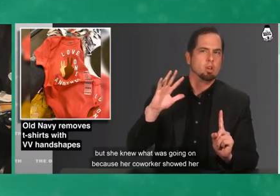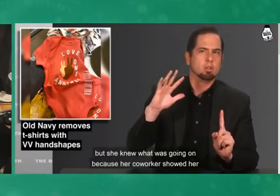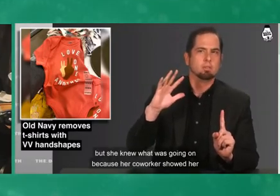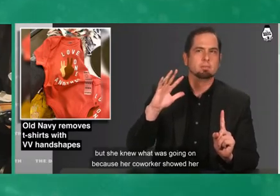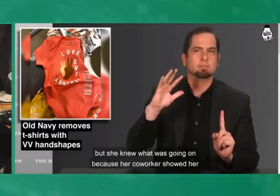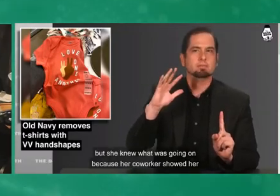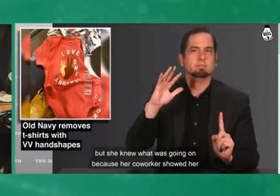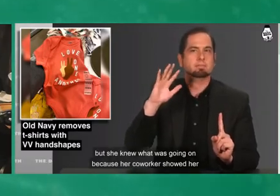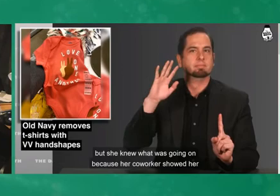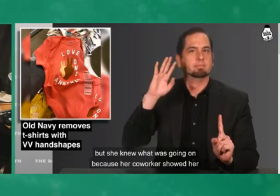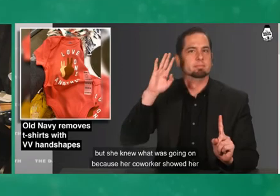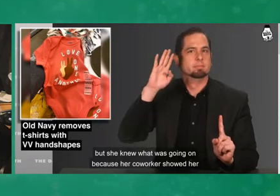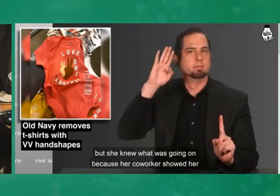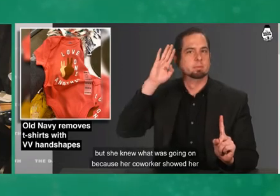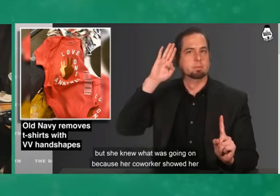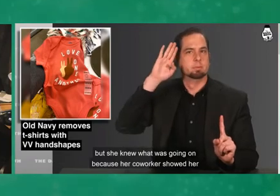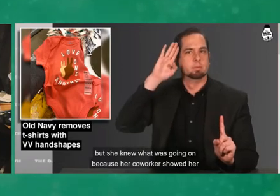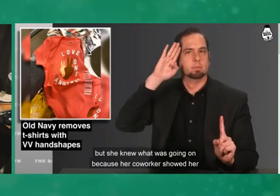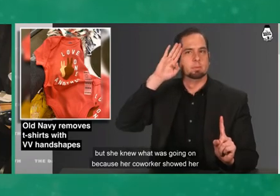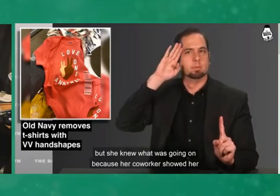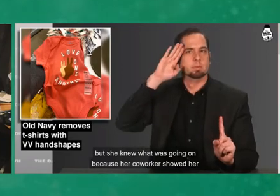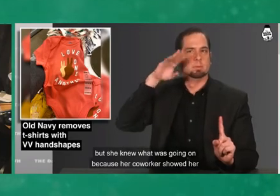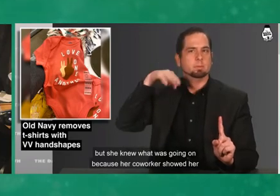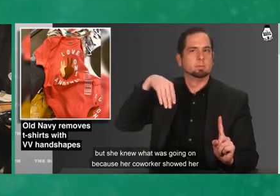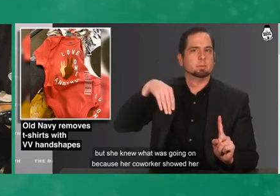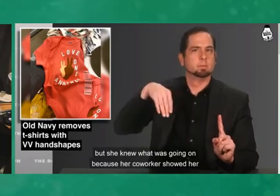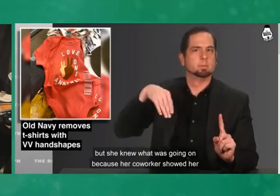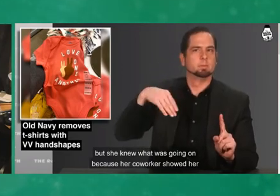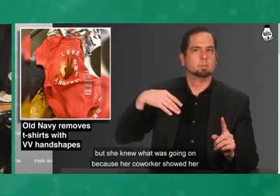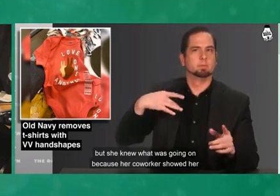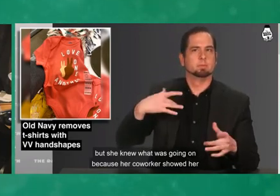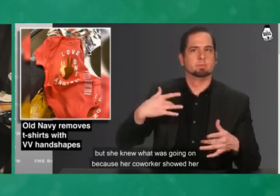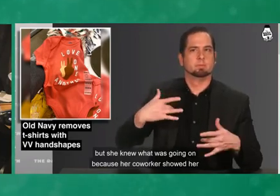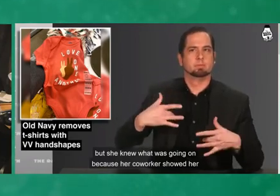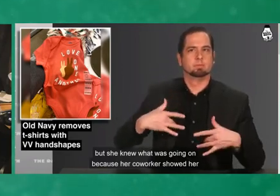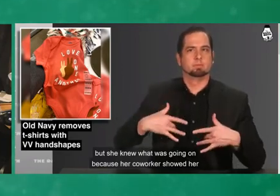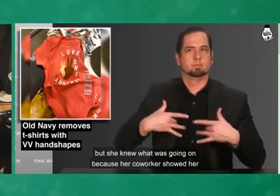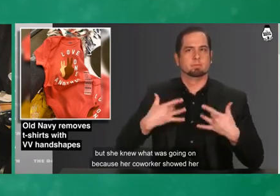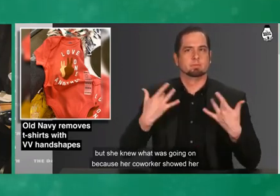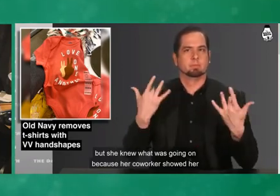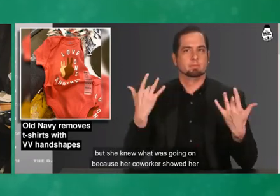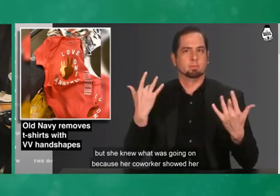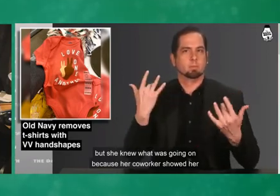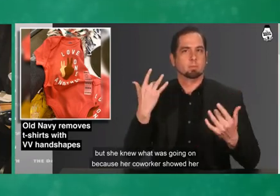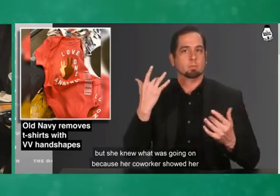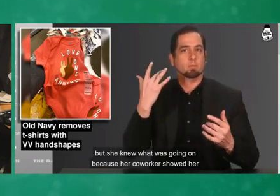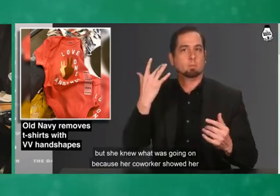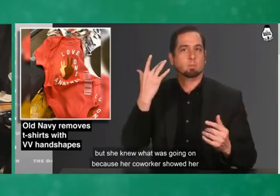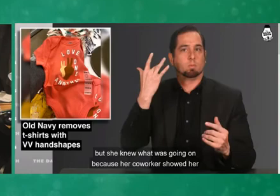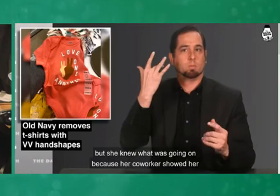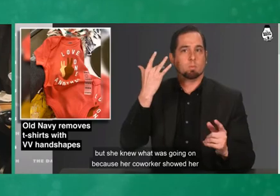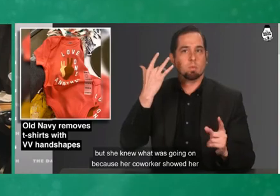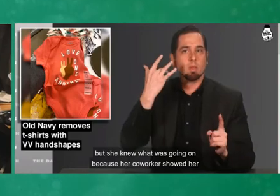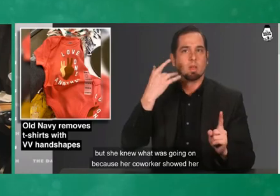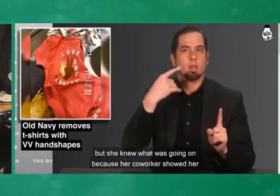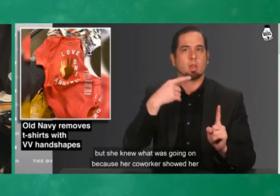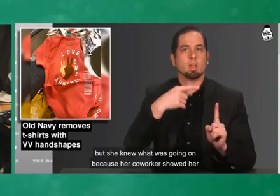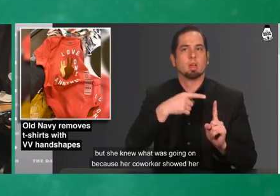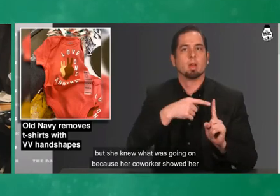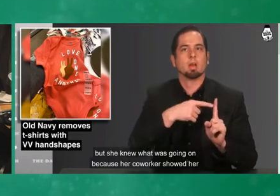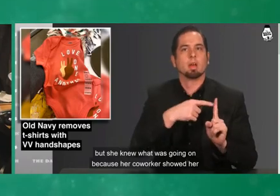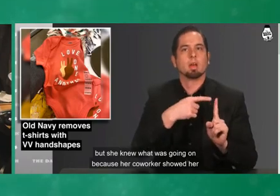person, she was like, uh-huh, yeah, I know what's going on here.